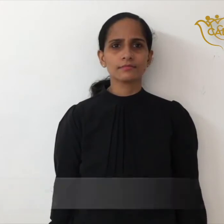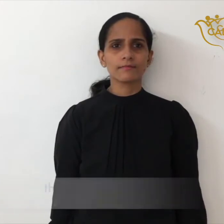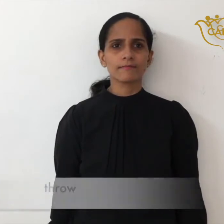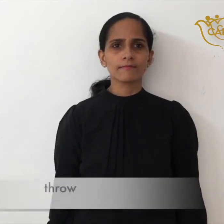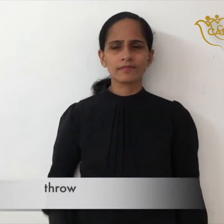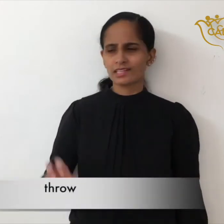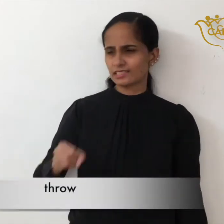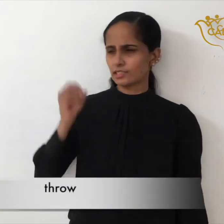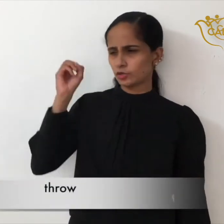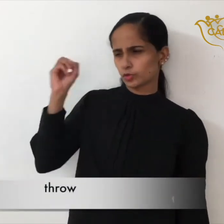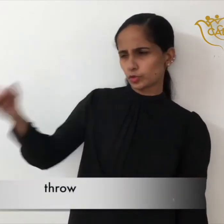throw